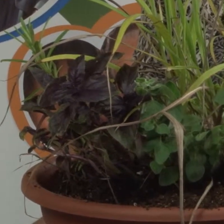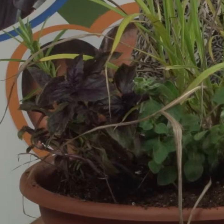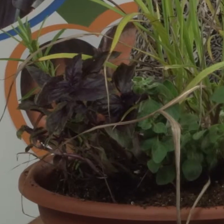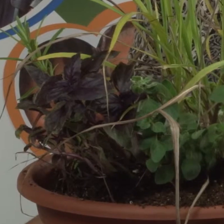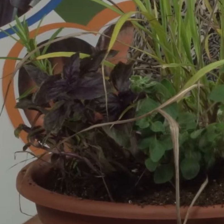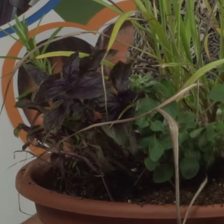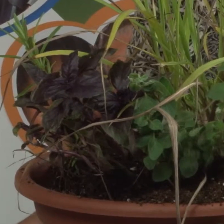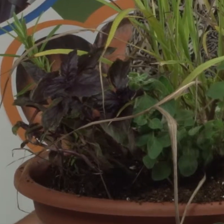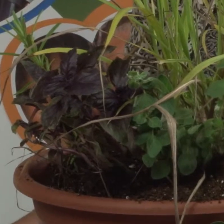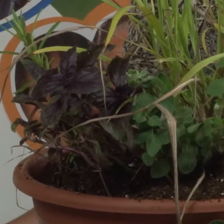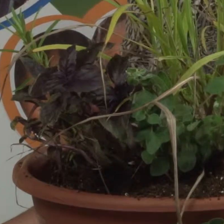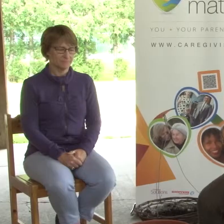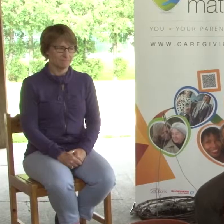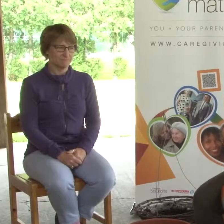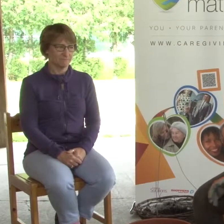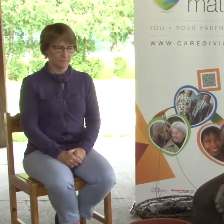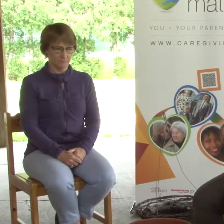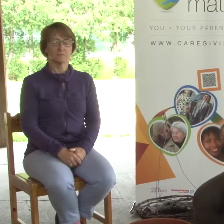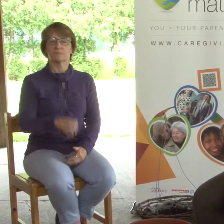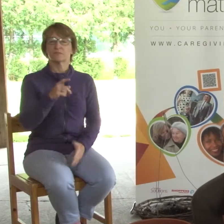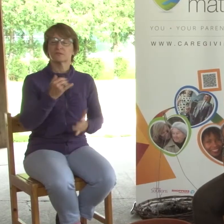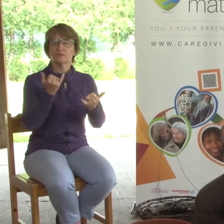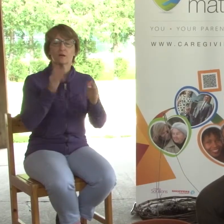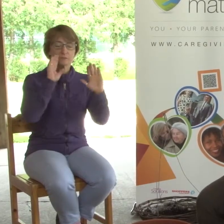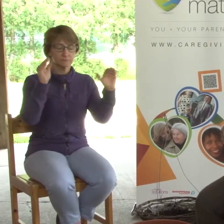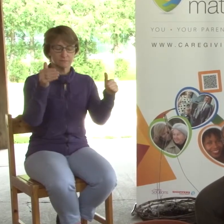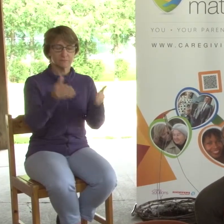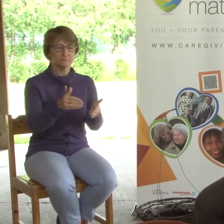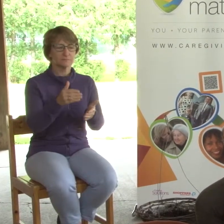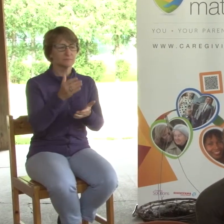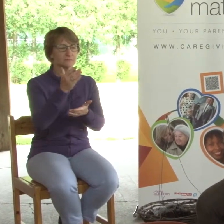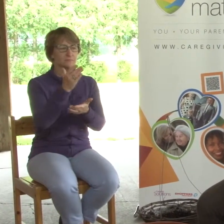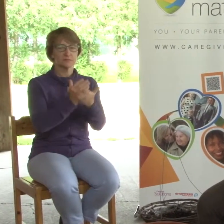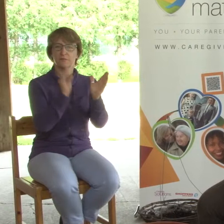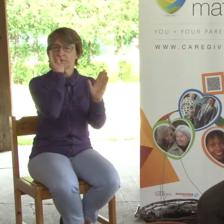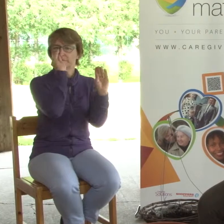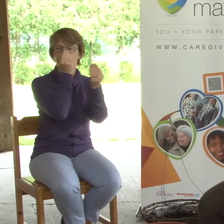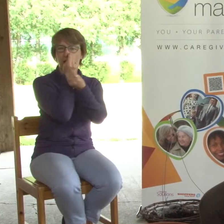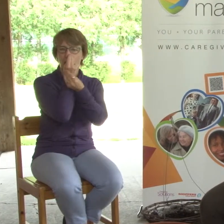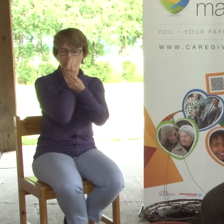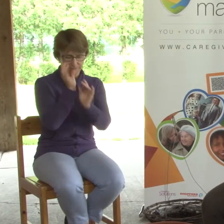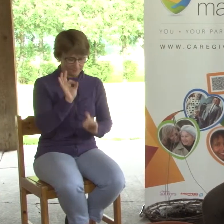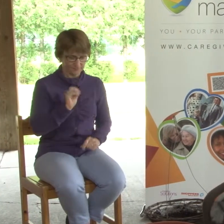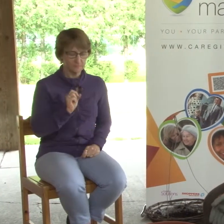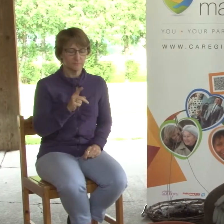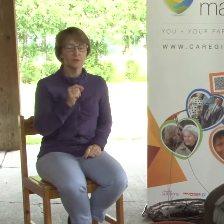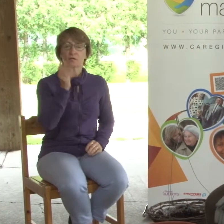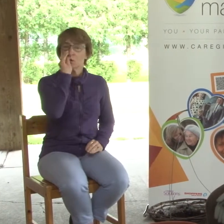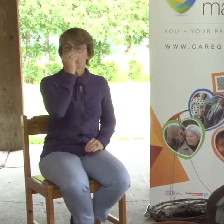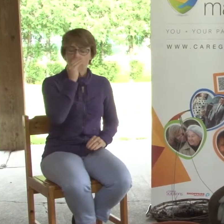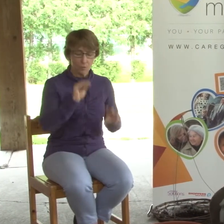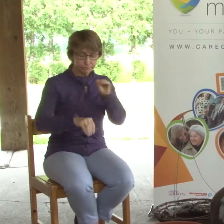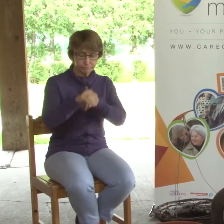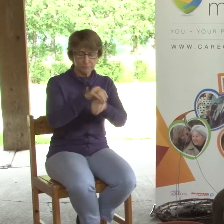of your Italian sauces. Okay, now we're going to focus on some floral arrangements. And floral